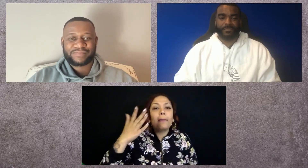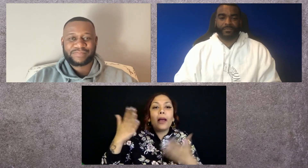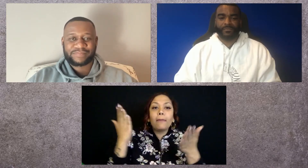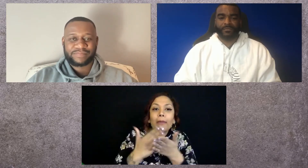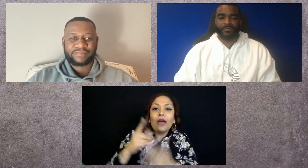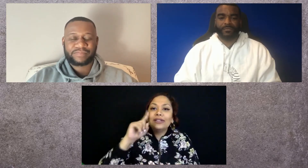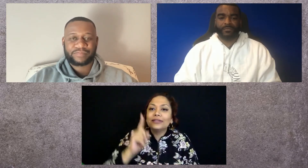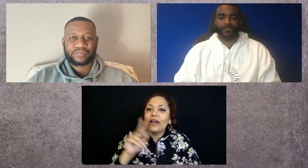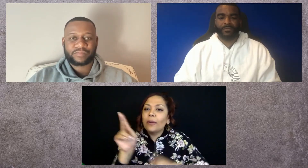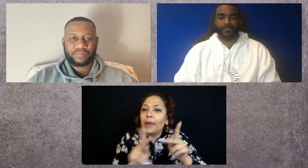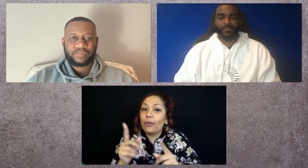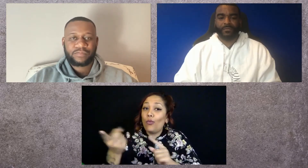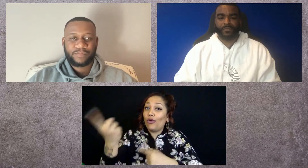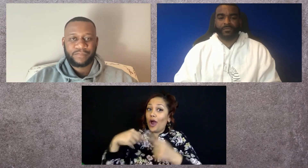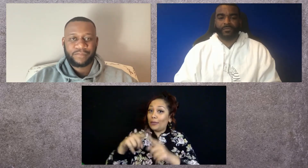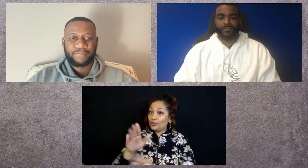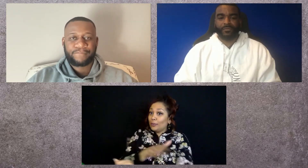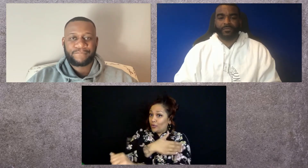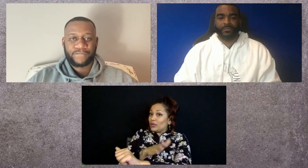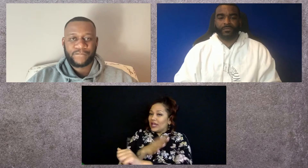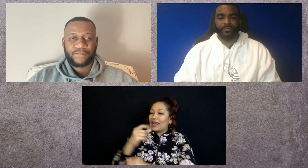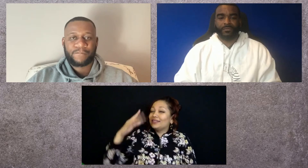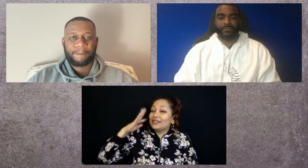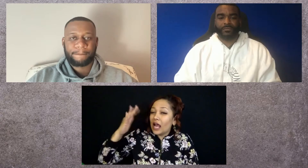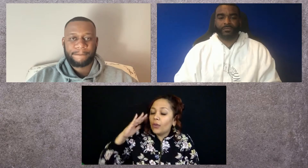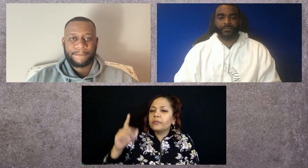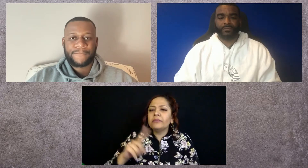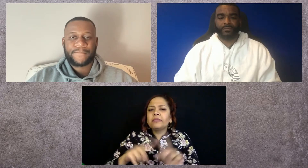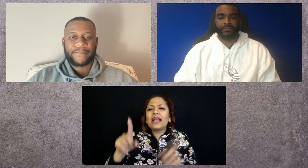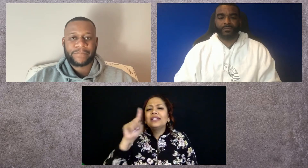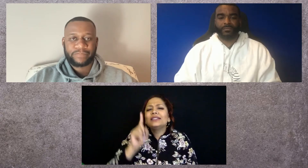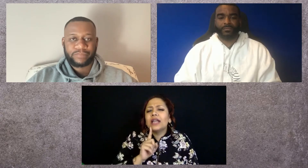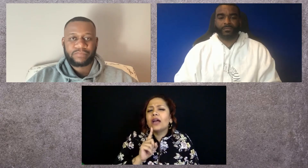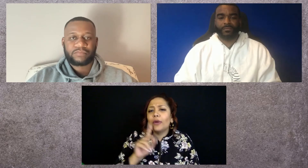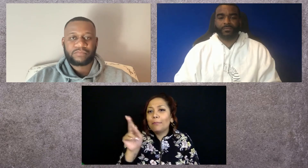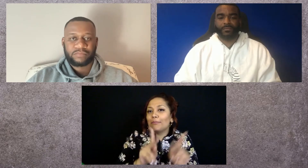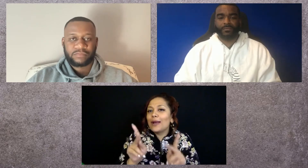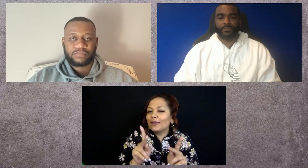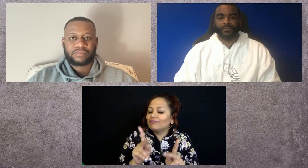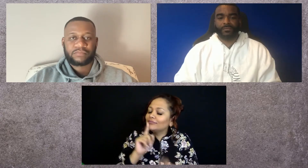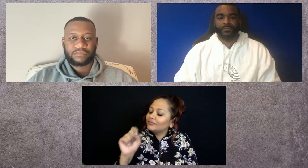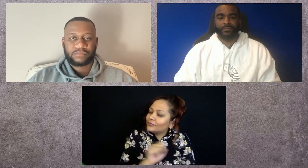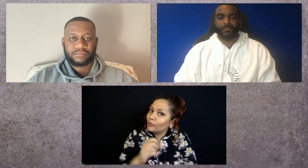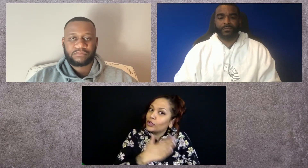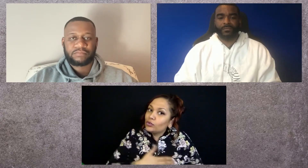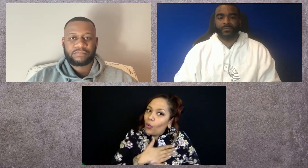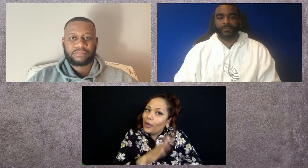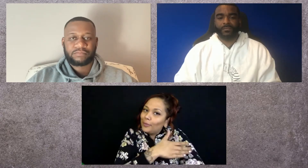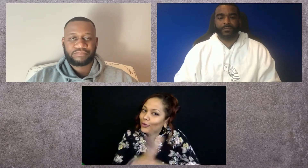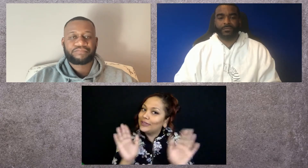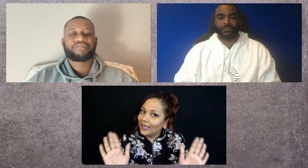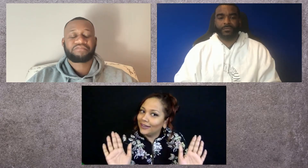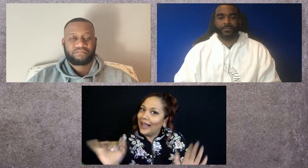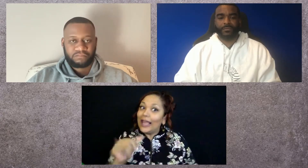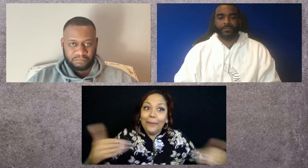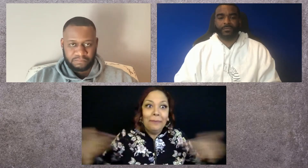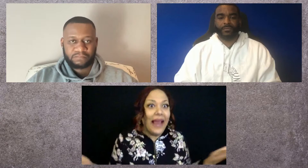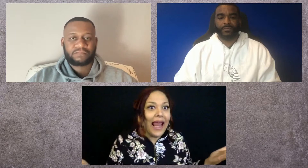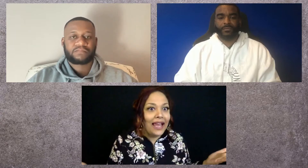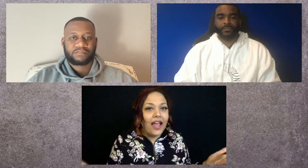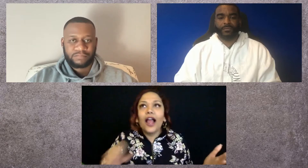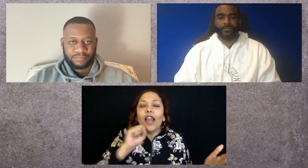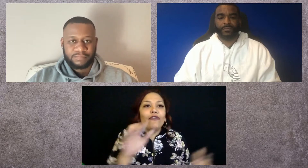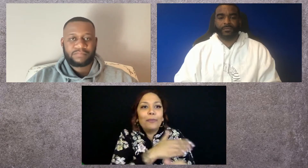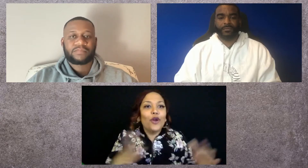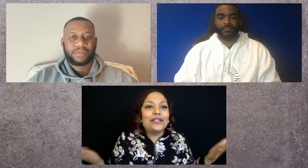Now, you know that the hearing world typically doesn't even consider or think about deaf people when it comes to music and sound. But deaf